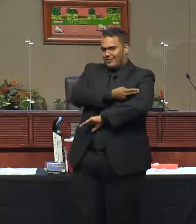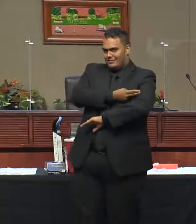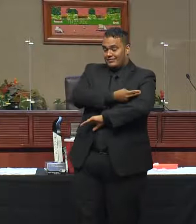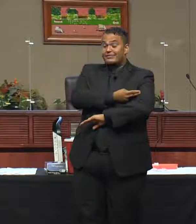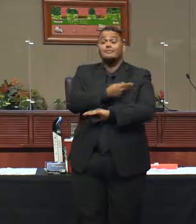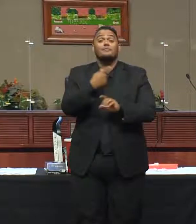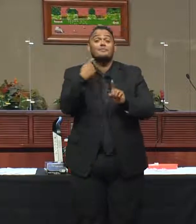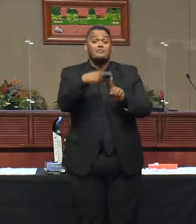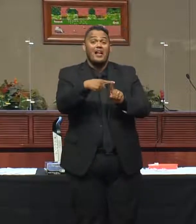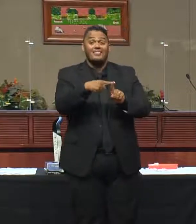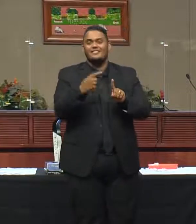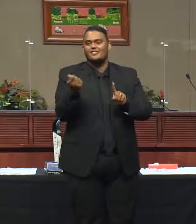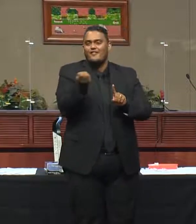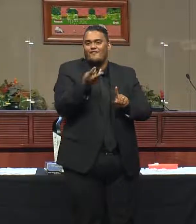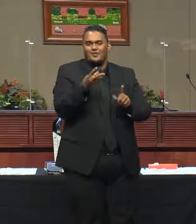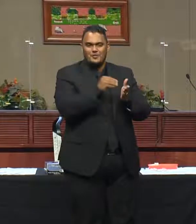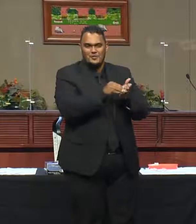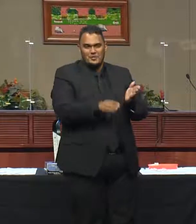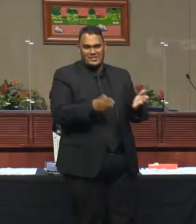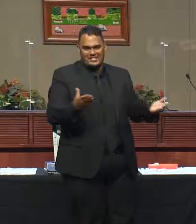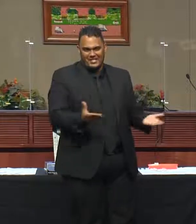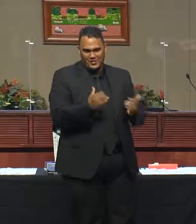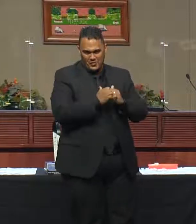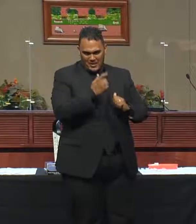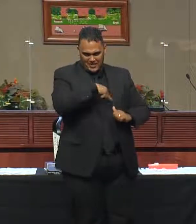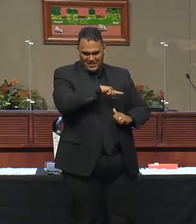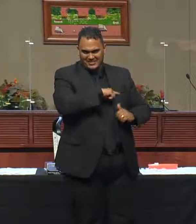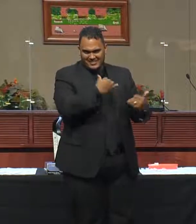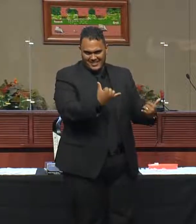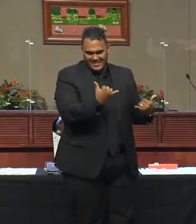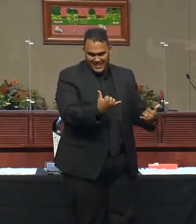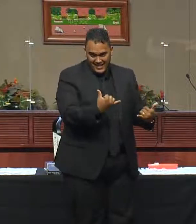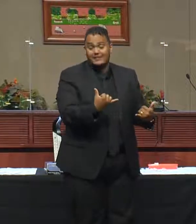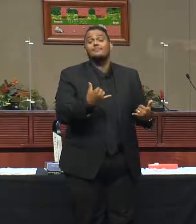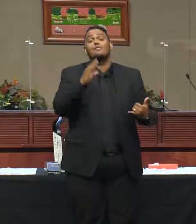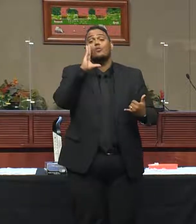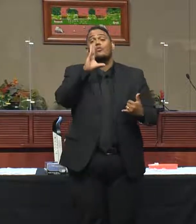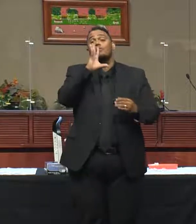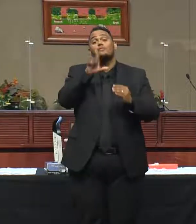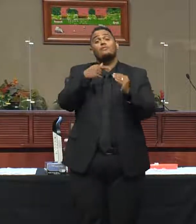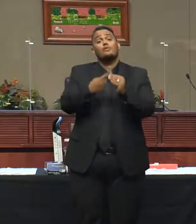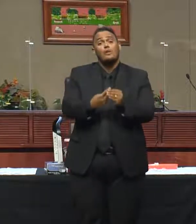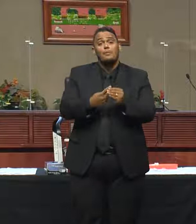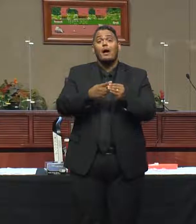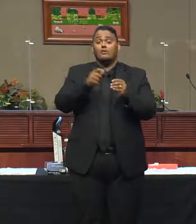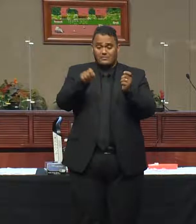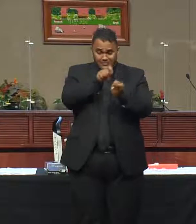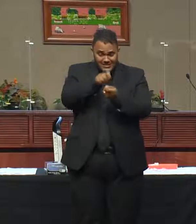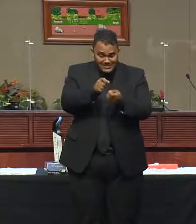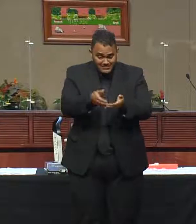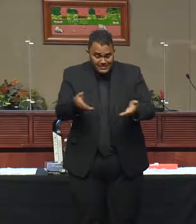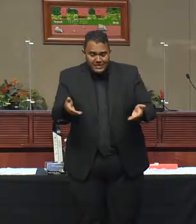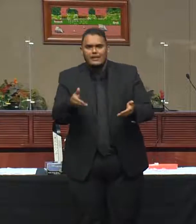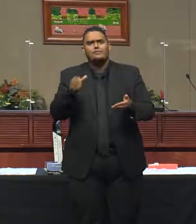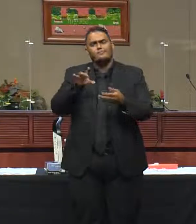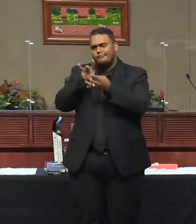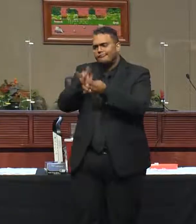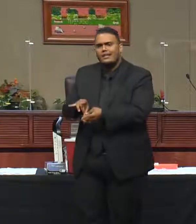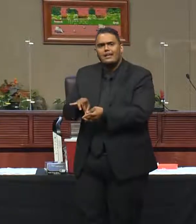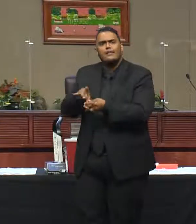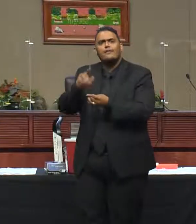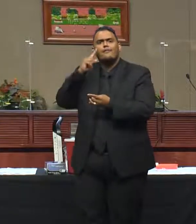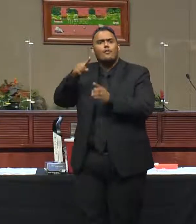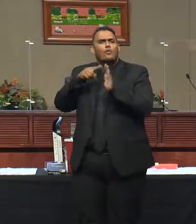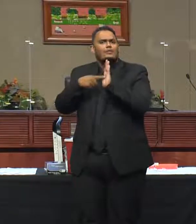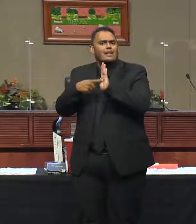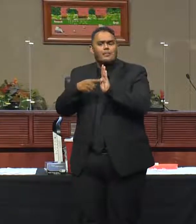will discuss those individuals, and the mayor will discuss other individual things regarding to the vaccination, including our work with Bravo Supermarkets, the